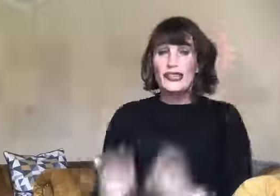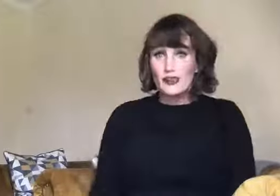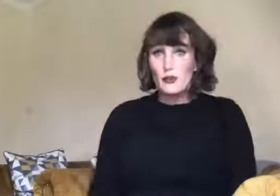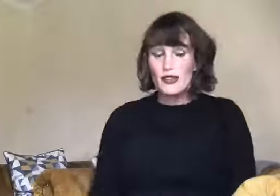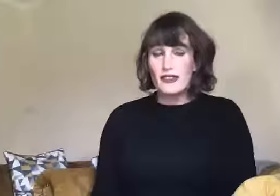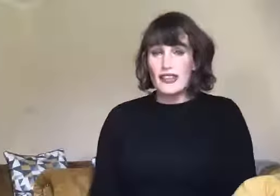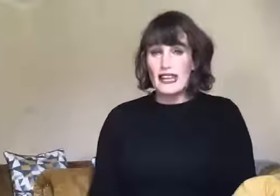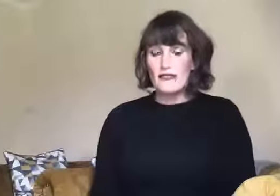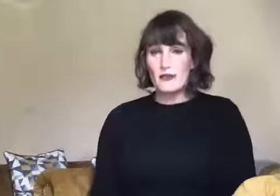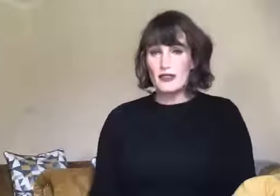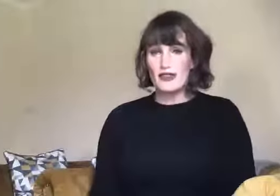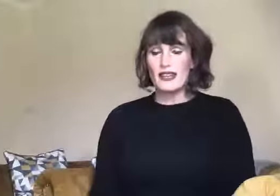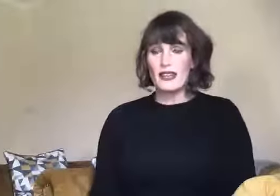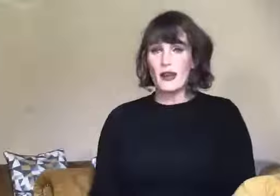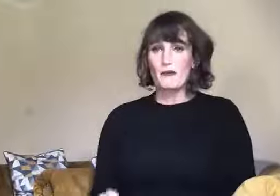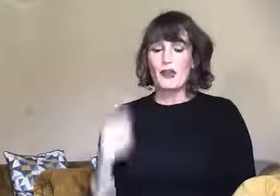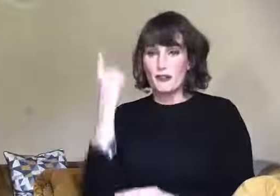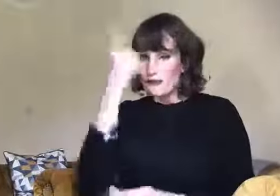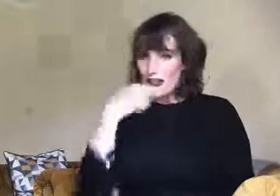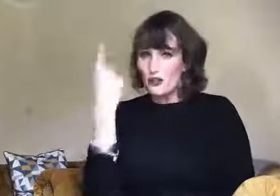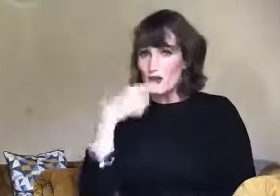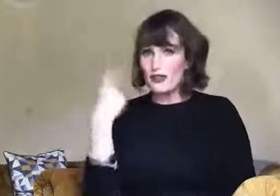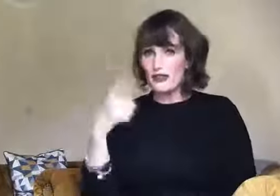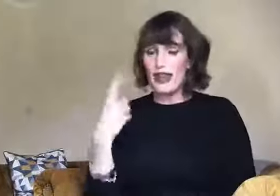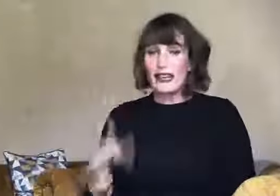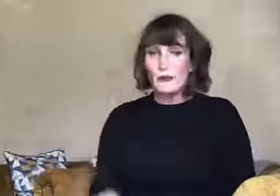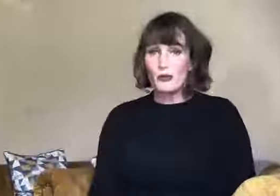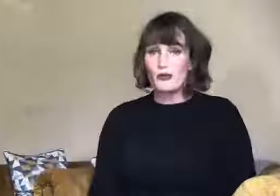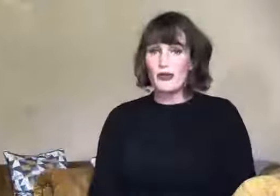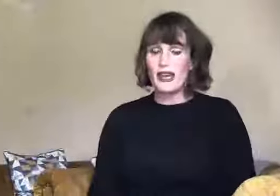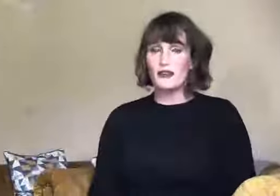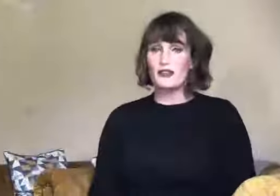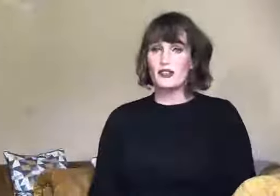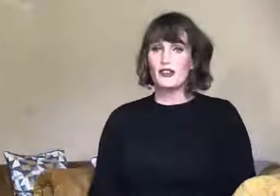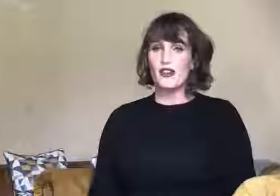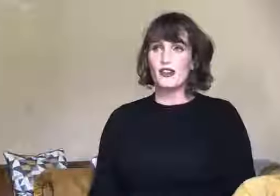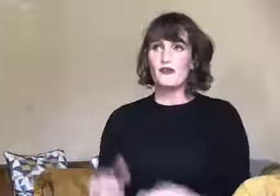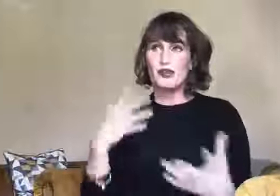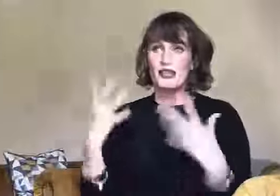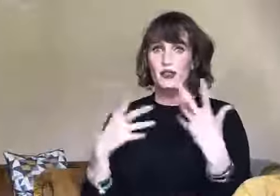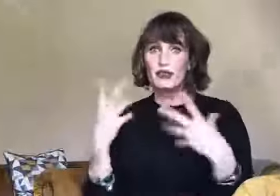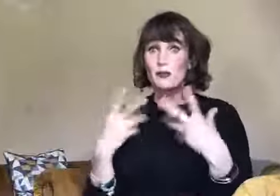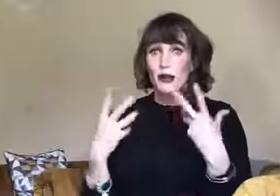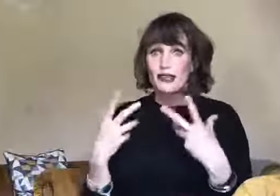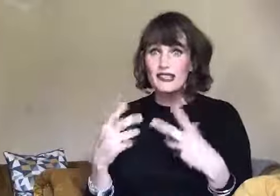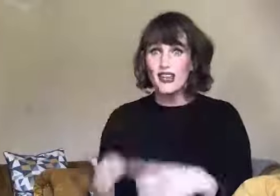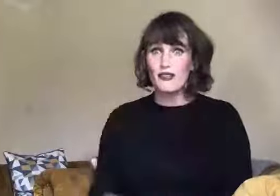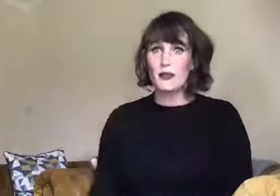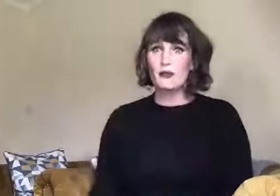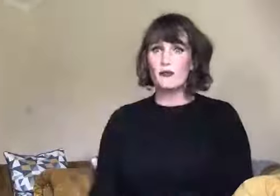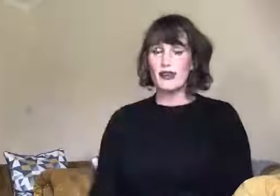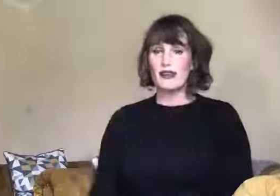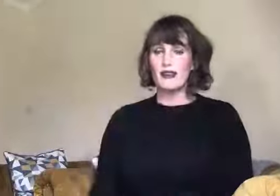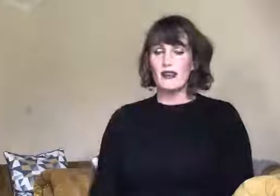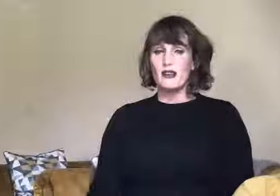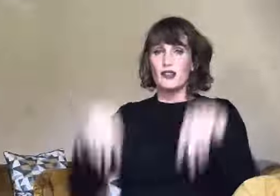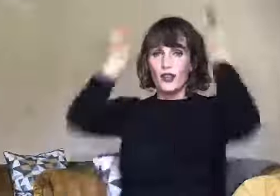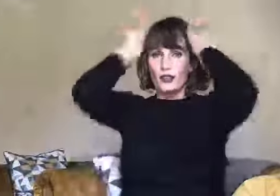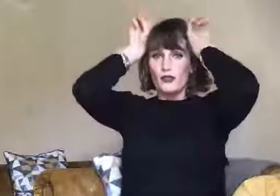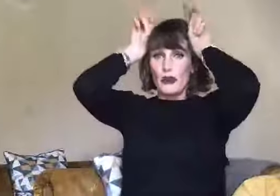again, even with the the facial, with the animals, we have to kind of really sort of express how they would be. So